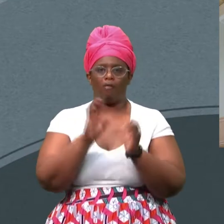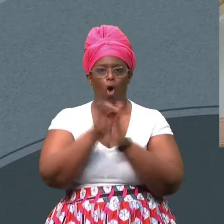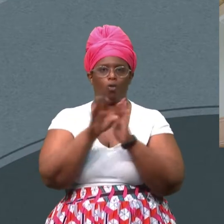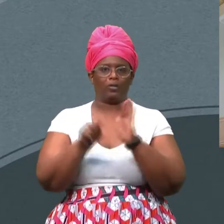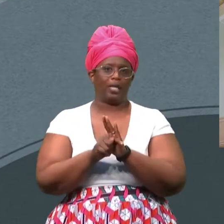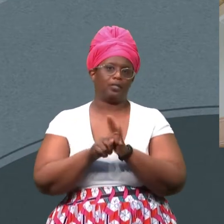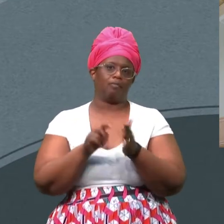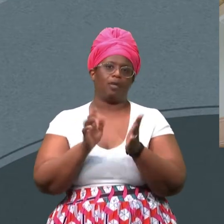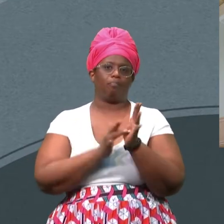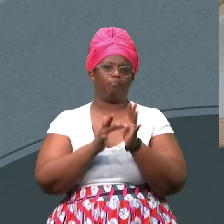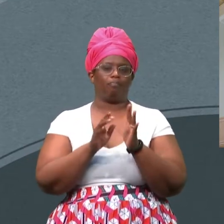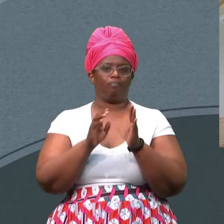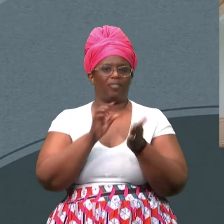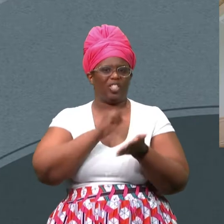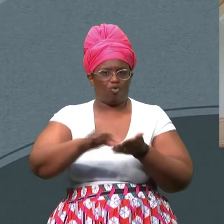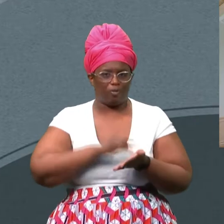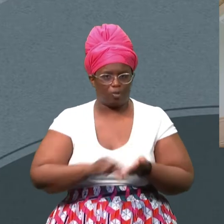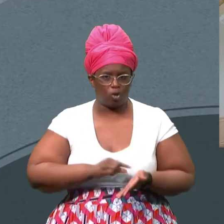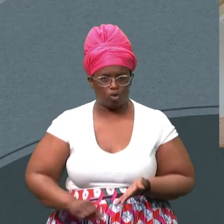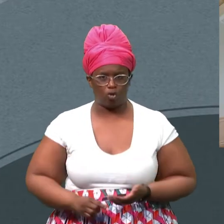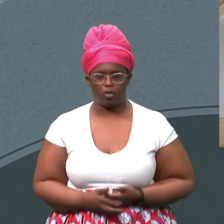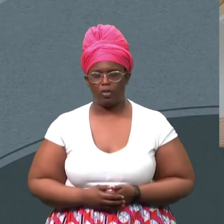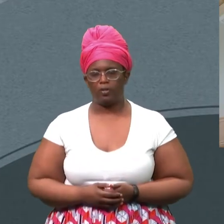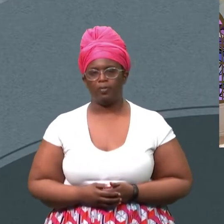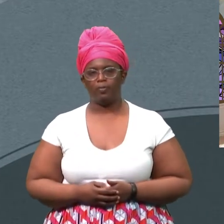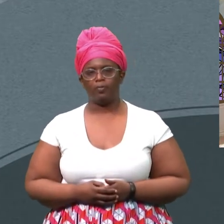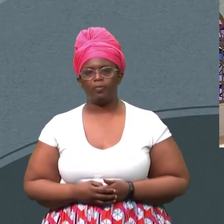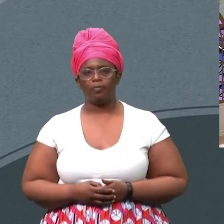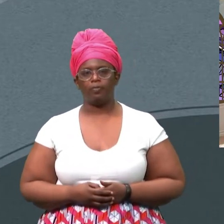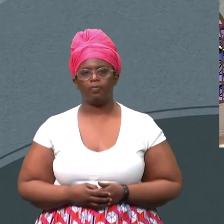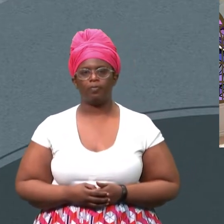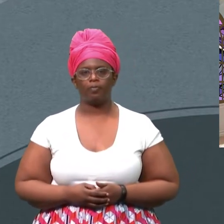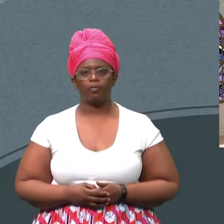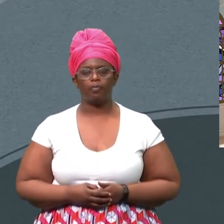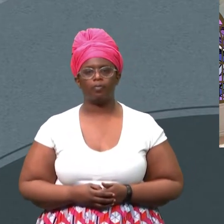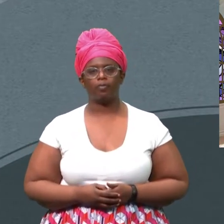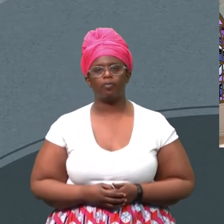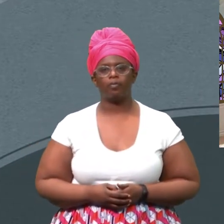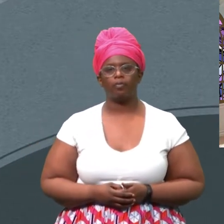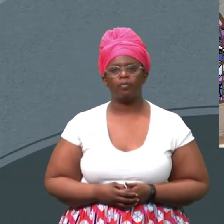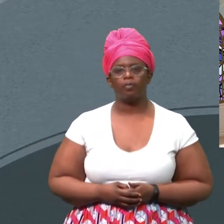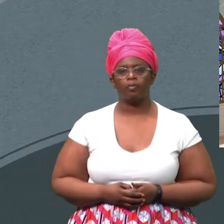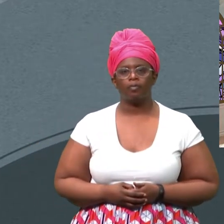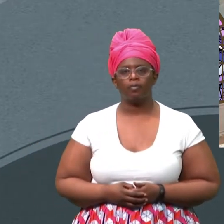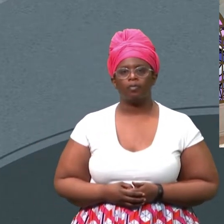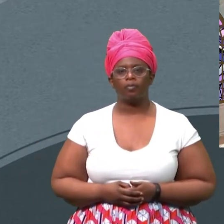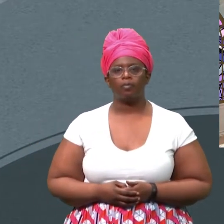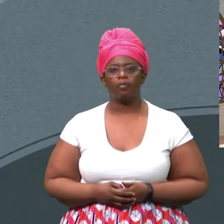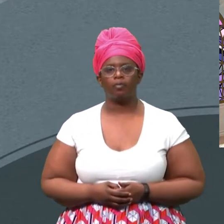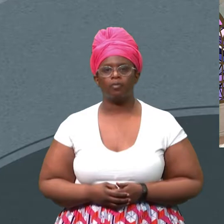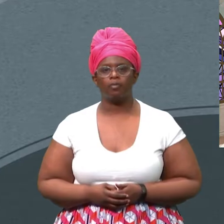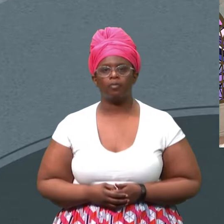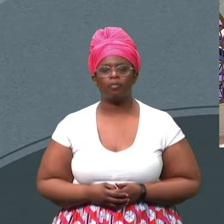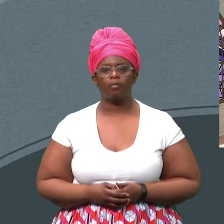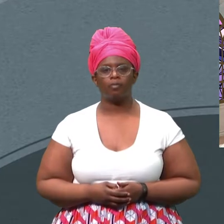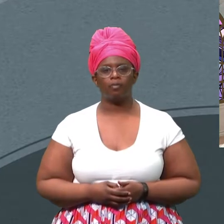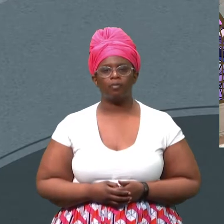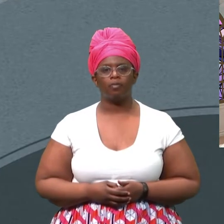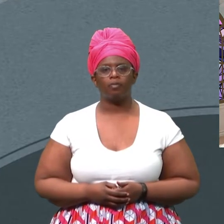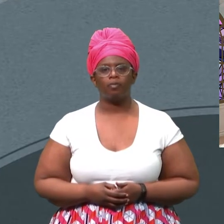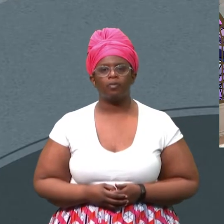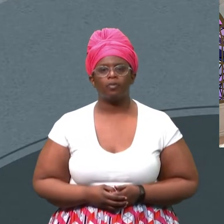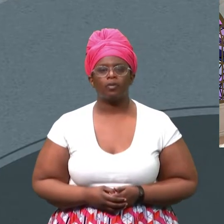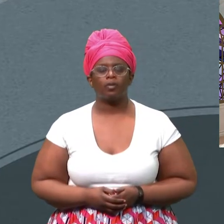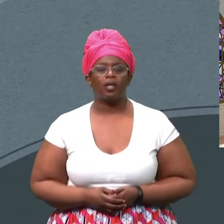I'm almost done my introduction. Hang in there for just a moment longer. He's saying, this moment, this word must be